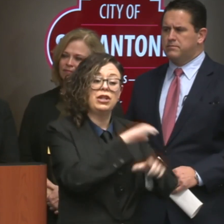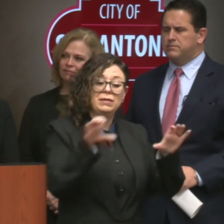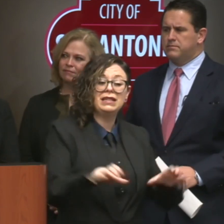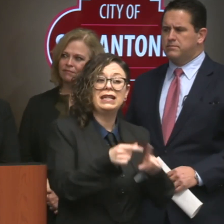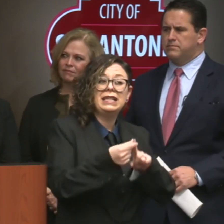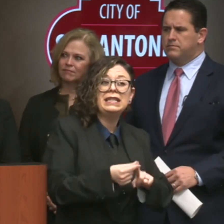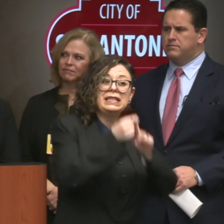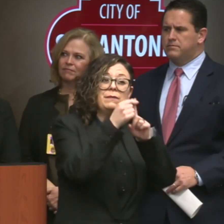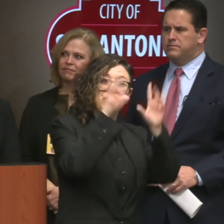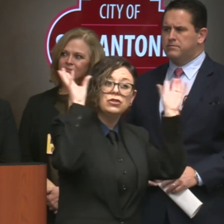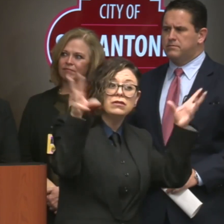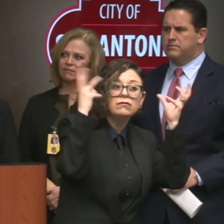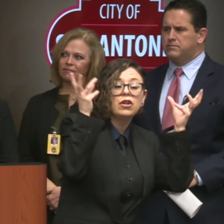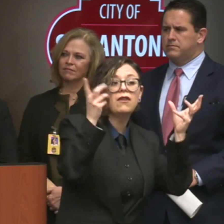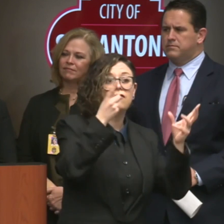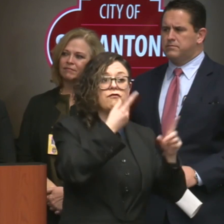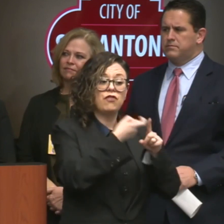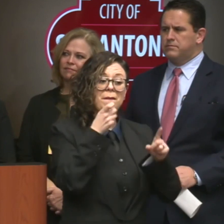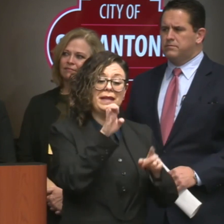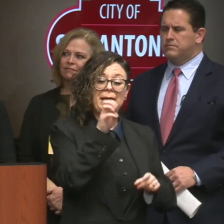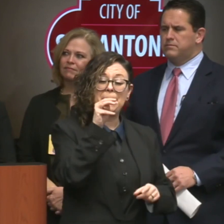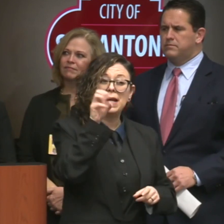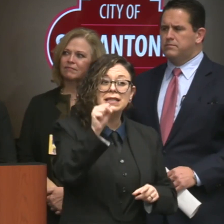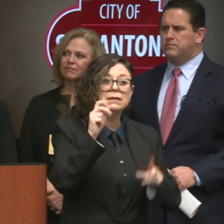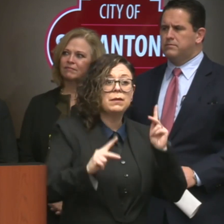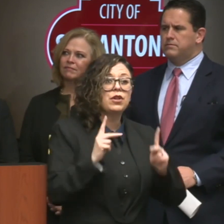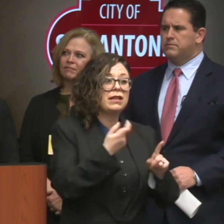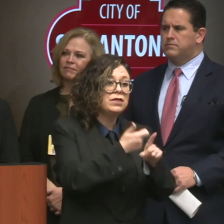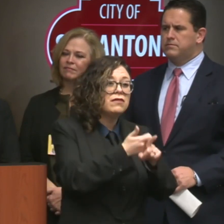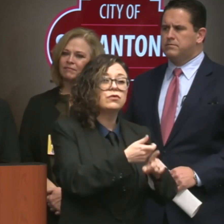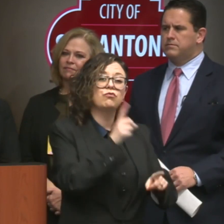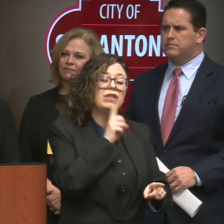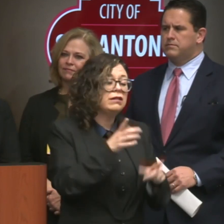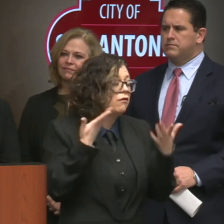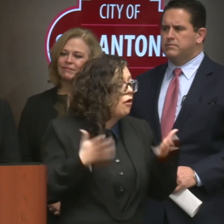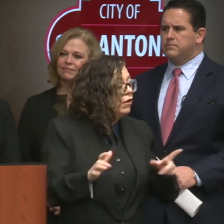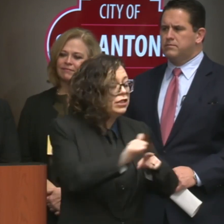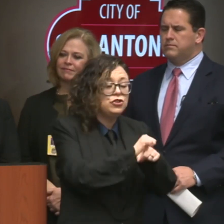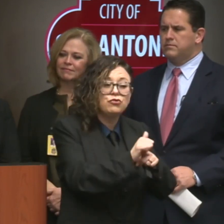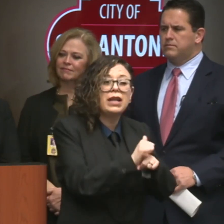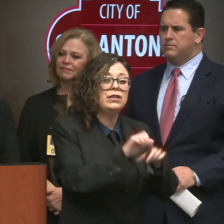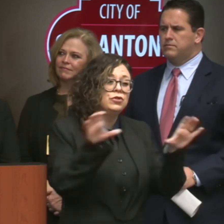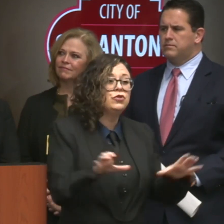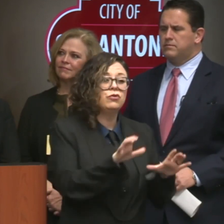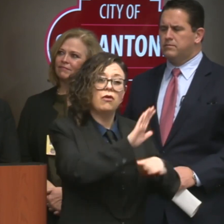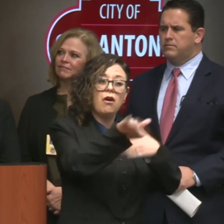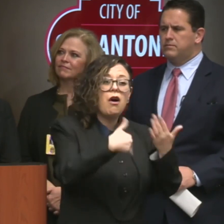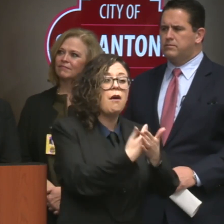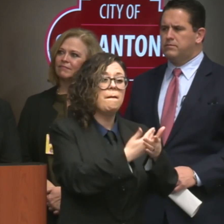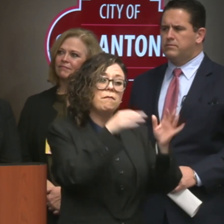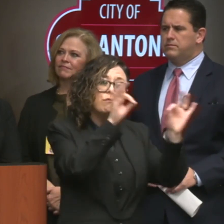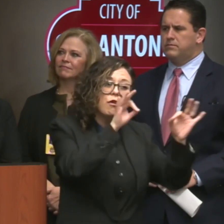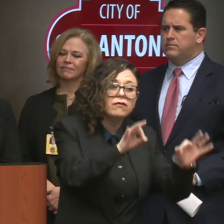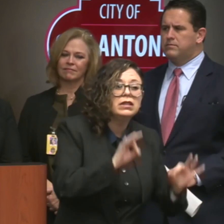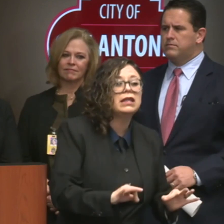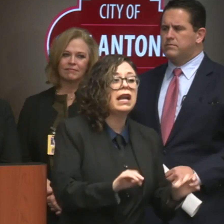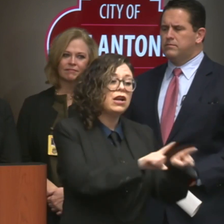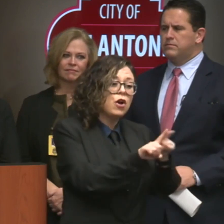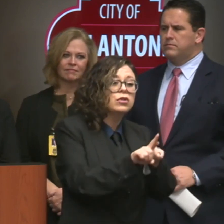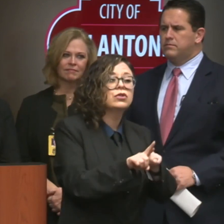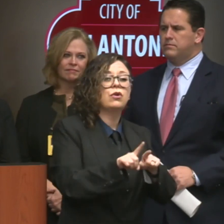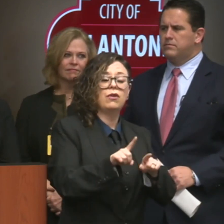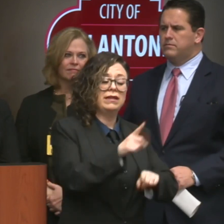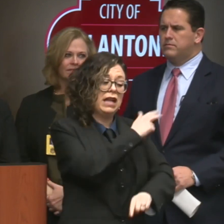EMS professionals who are specially trained in treating infectious disease, to the hospital, which is treating the individual in a room